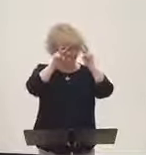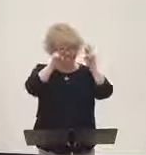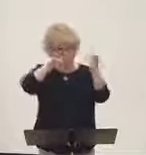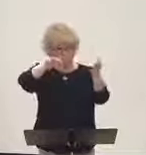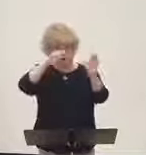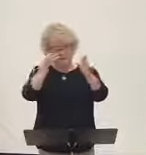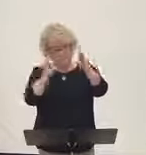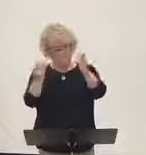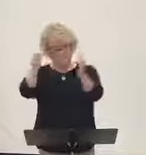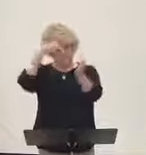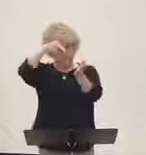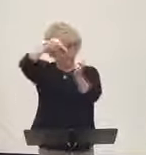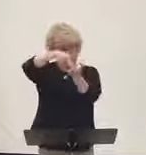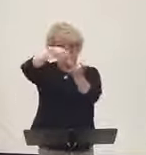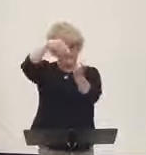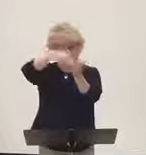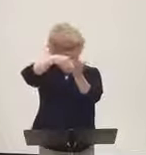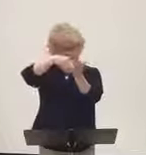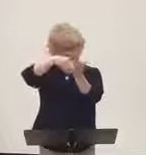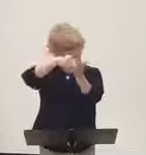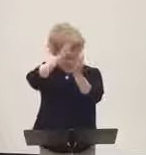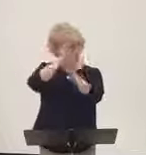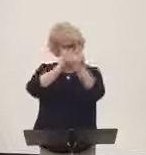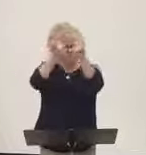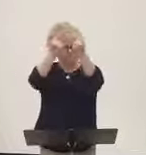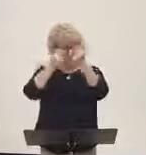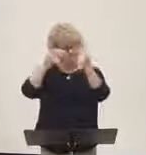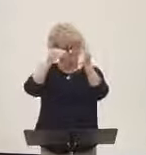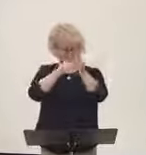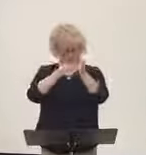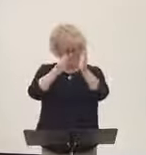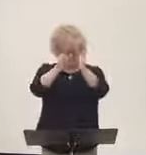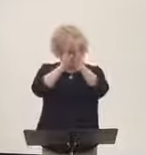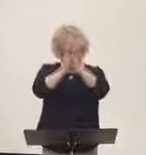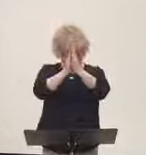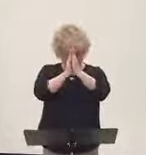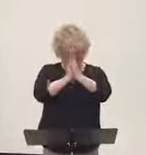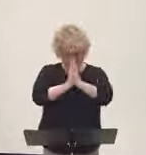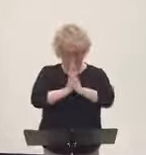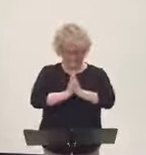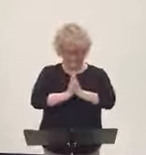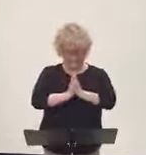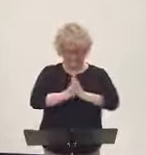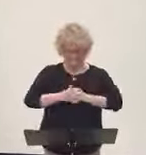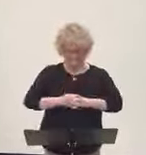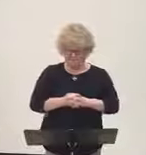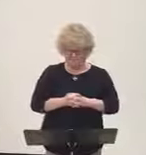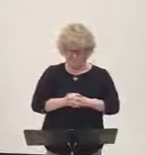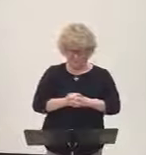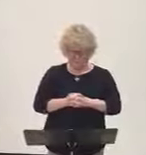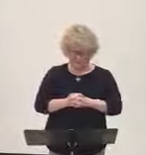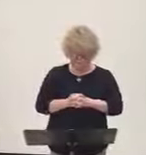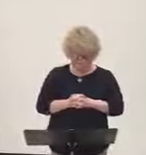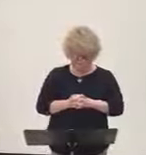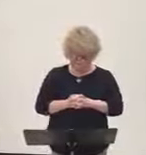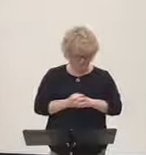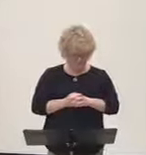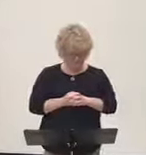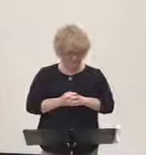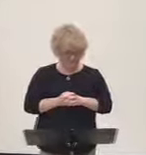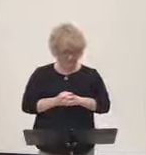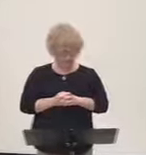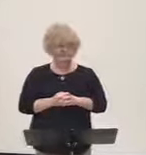of sins, and I look forward to the resurrection of the dead and the life of the world to come.